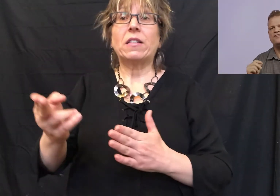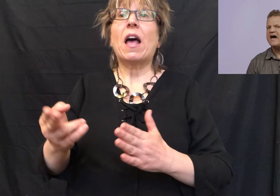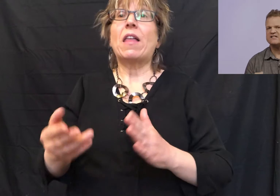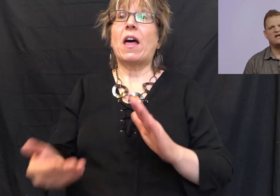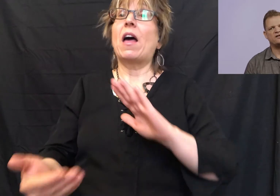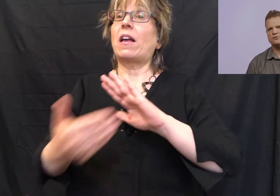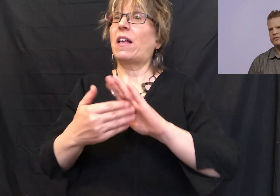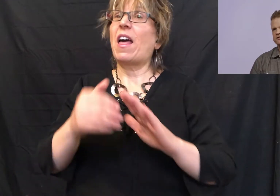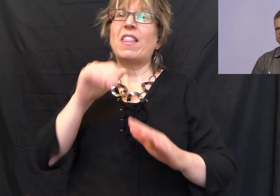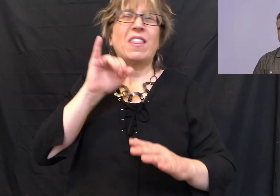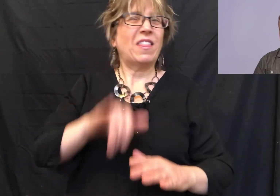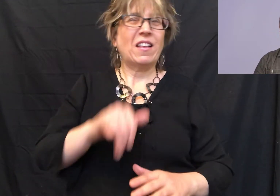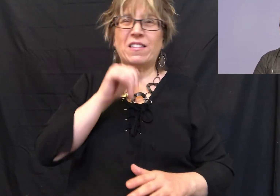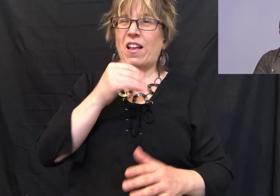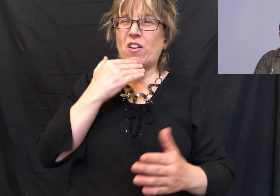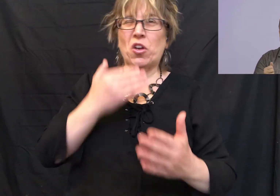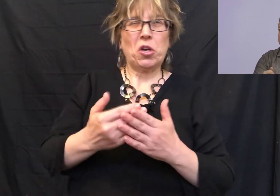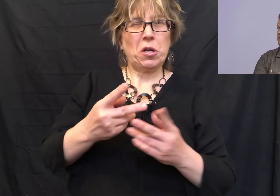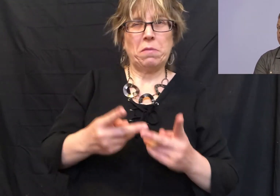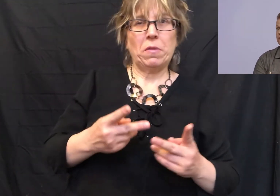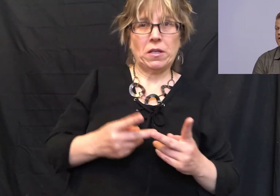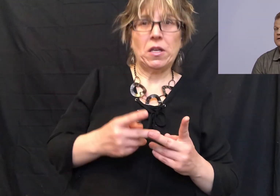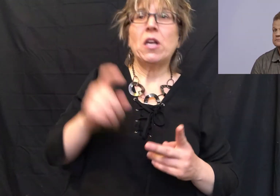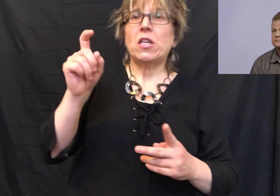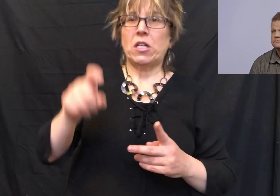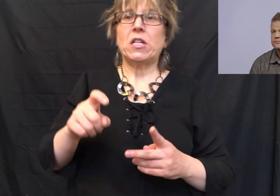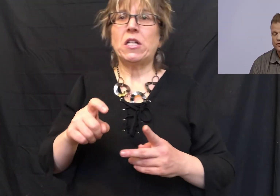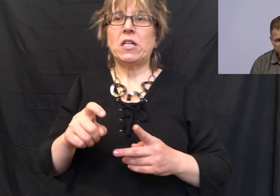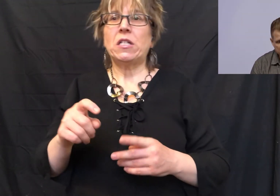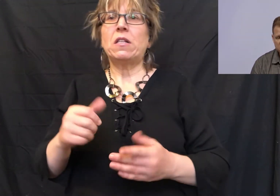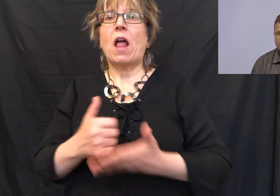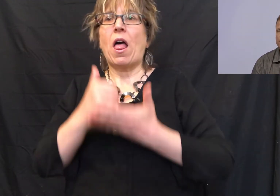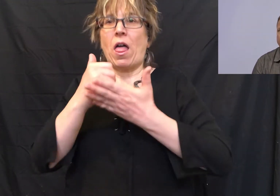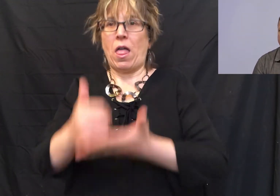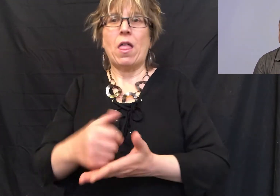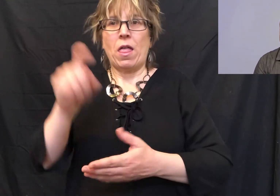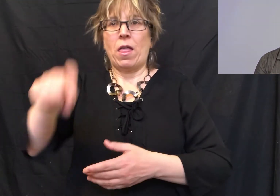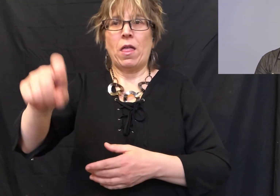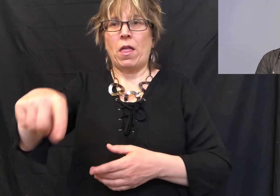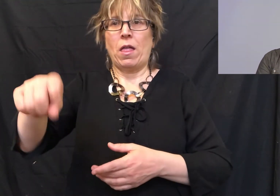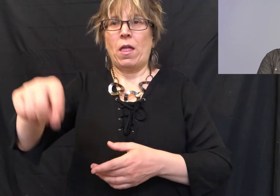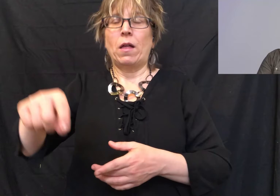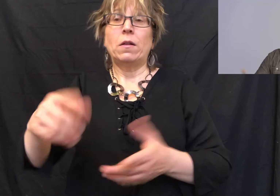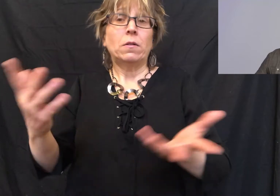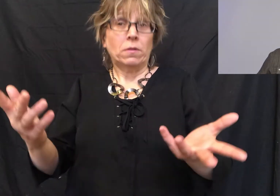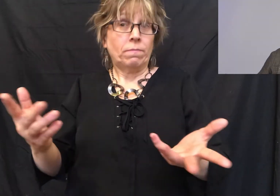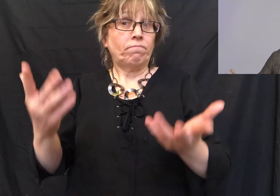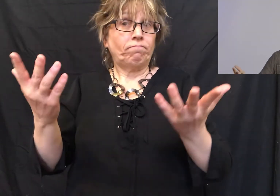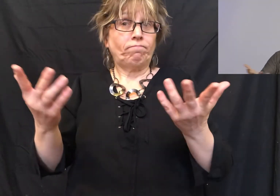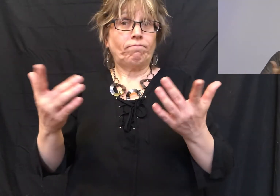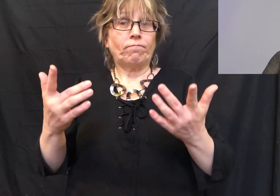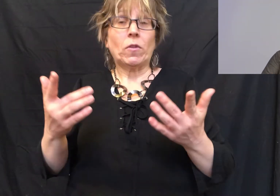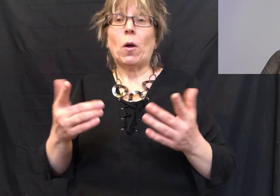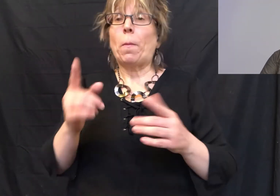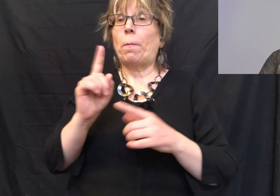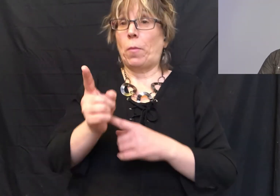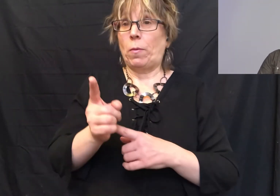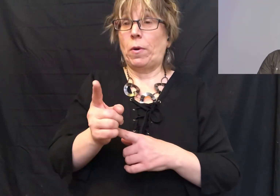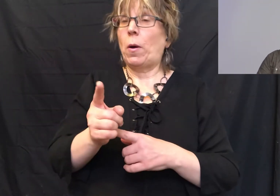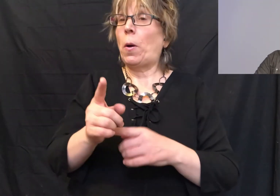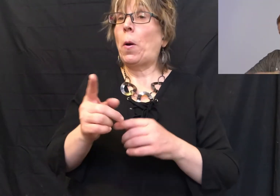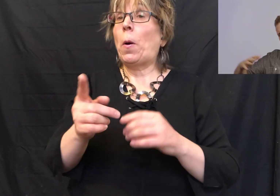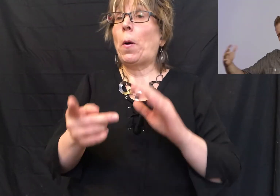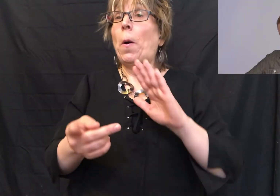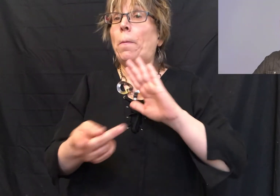you, that is not a good place to be. And you're going to need some help with that. You're going to need some help with that. So, let's take a moment and look at the